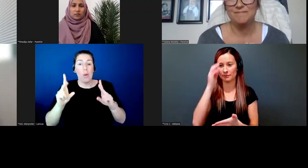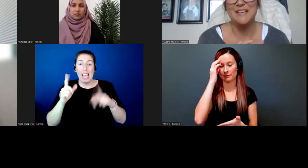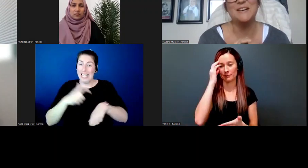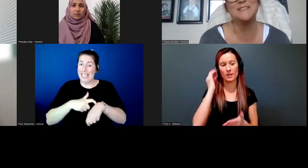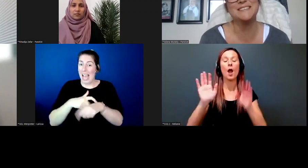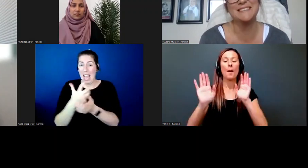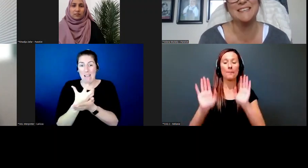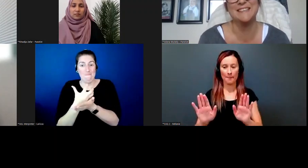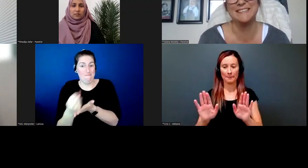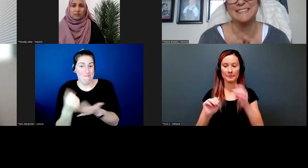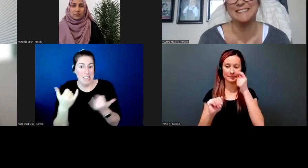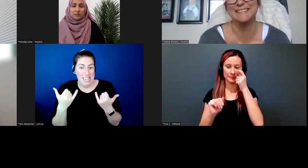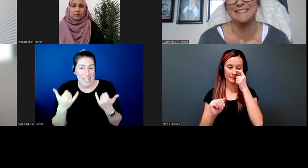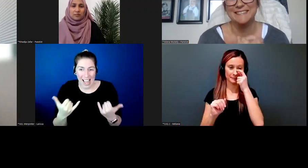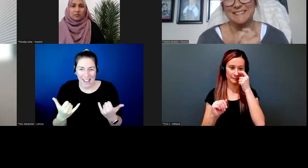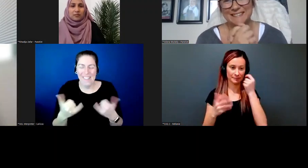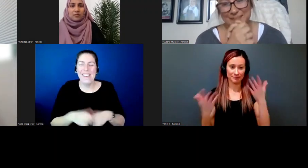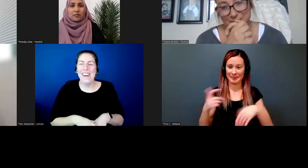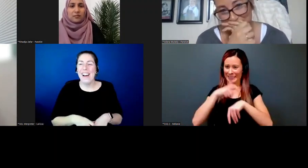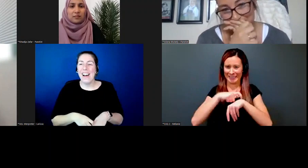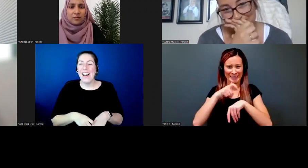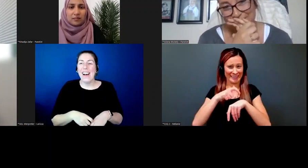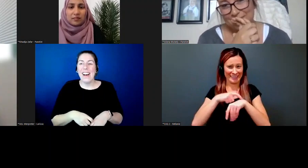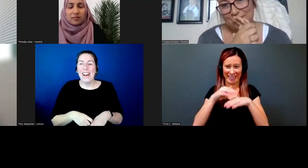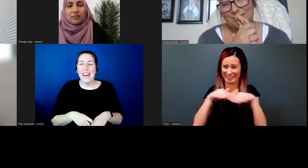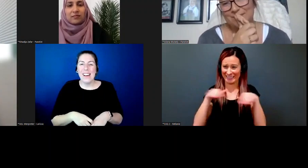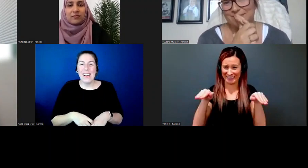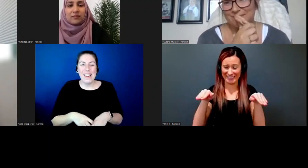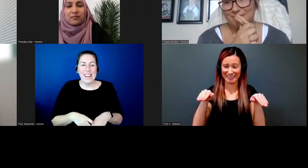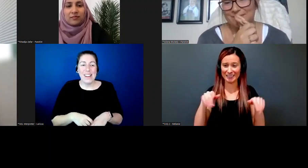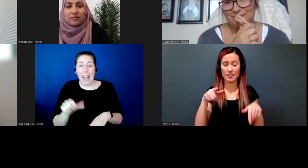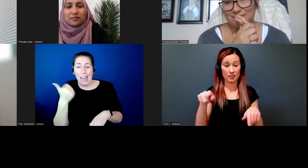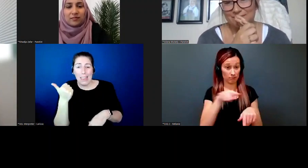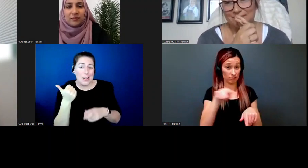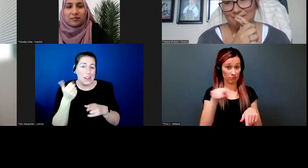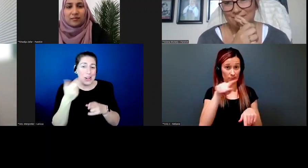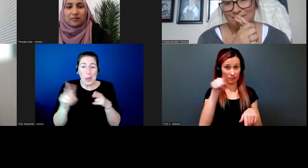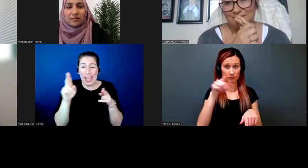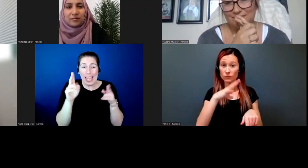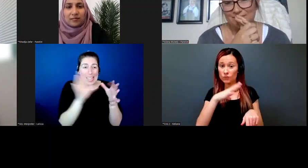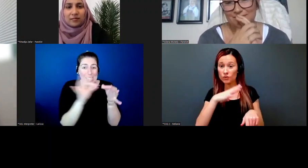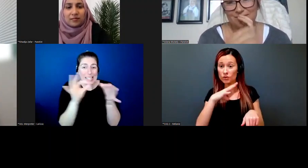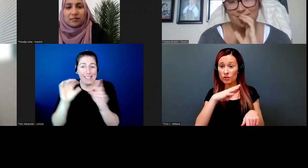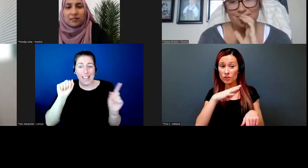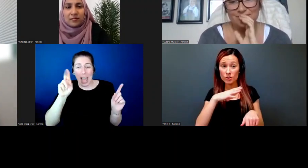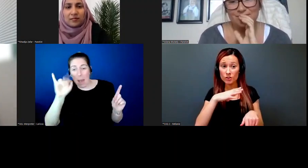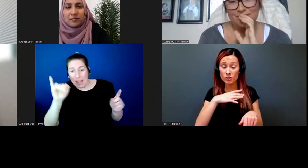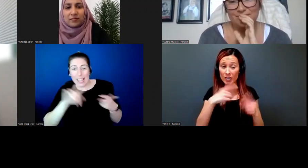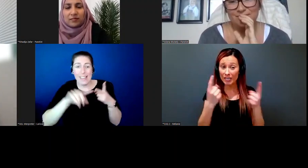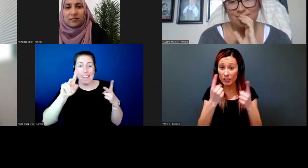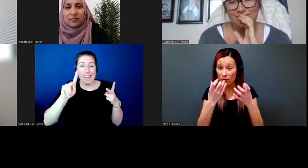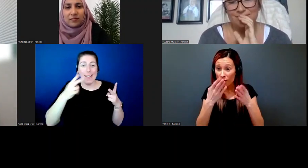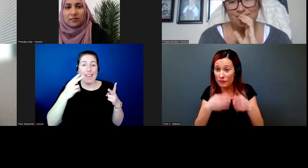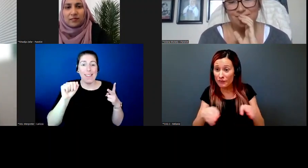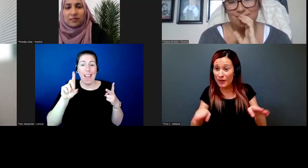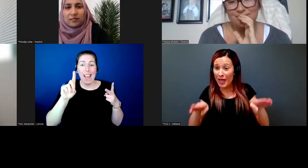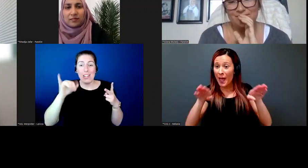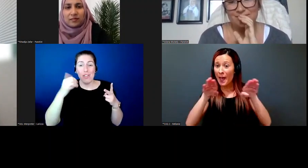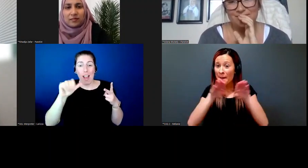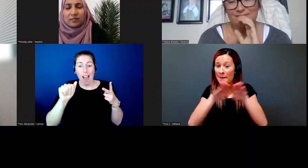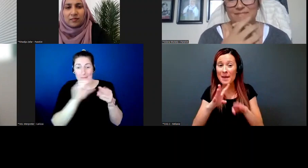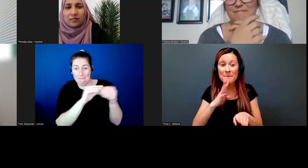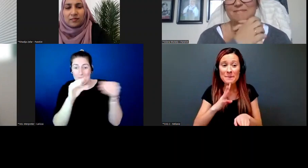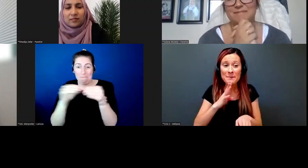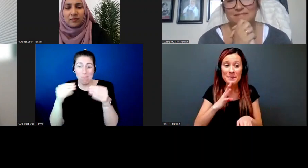time. Is there a couple words you want to say, Abby or Khadija, just to